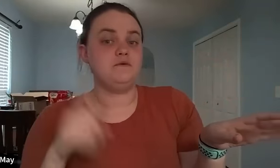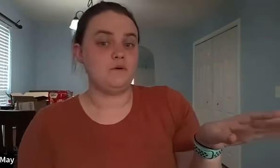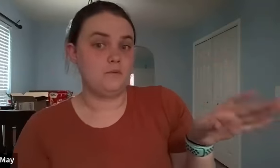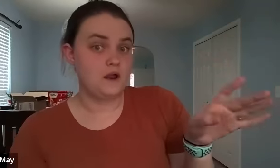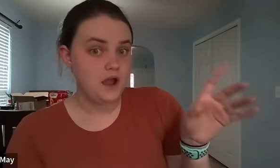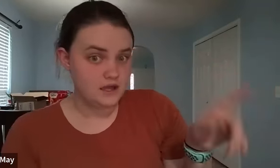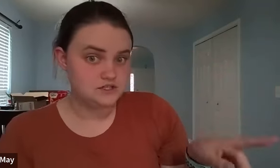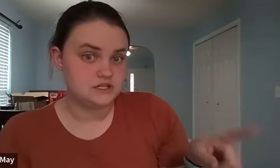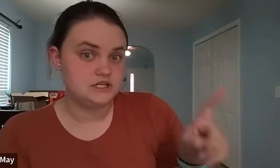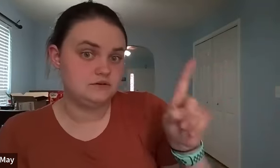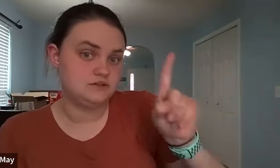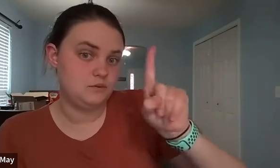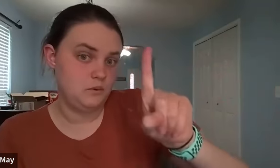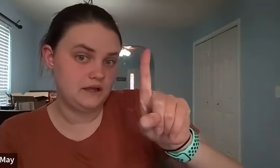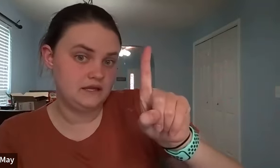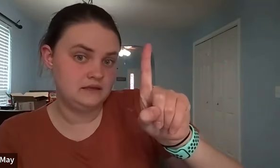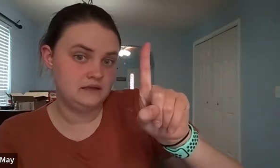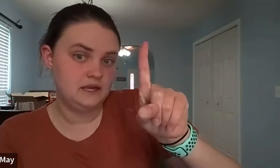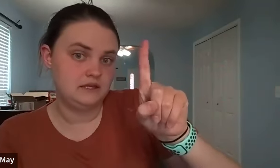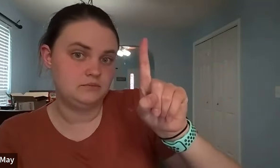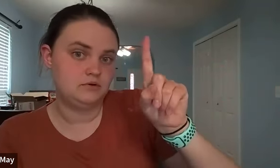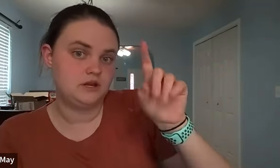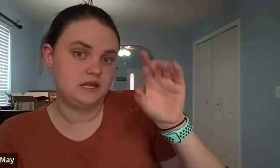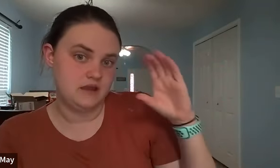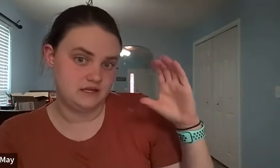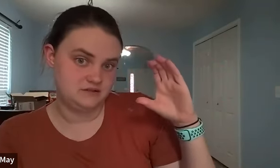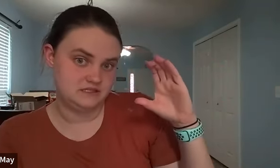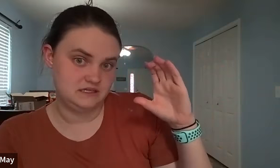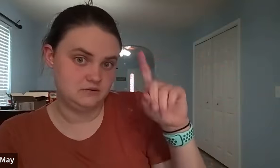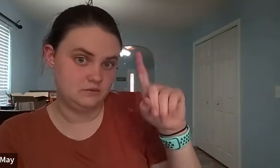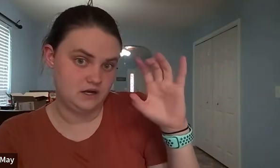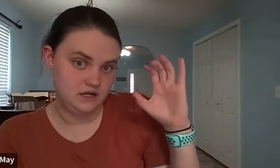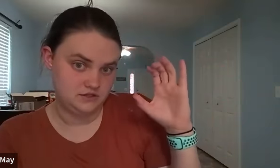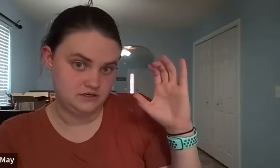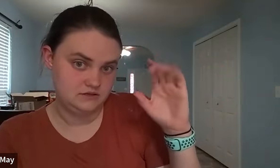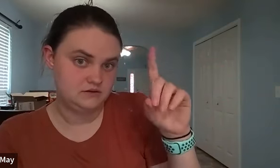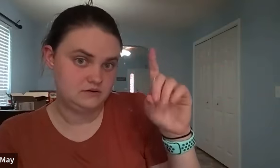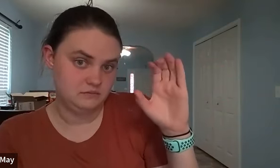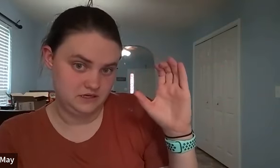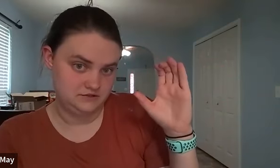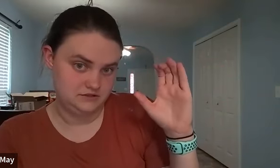for 100, you do 1 and you pull your hand back into a C. 100, 100.